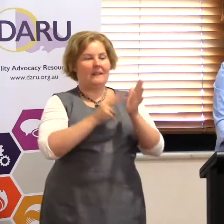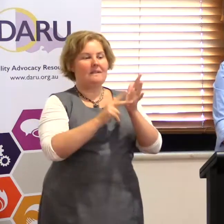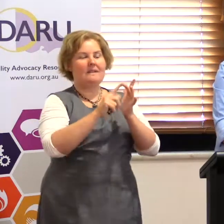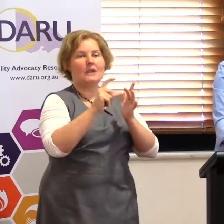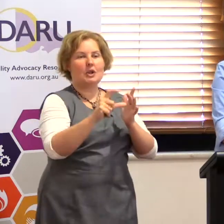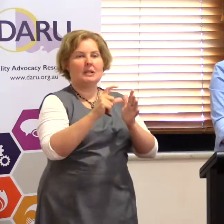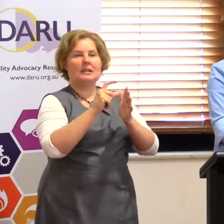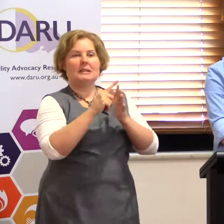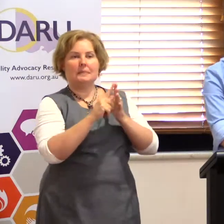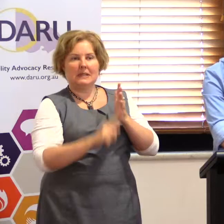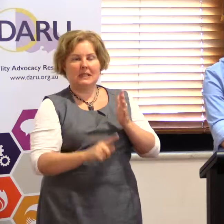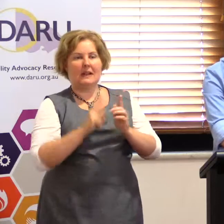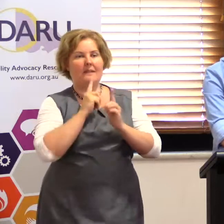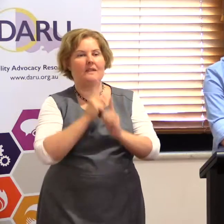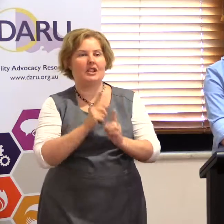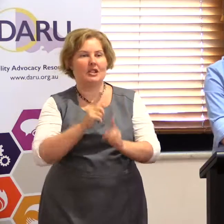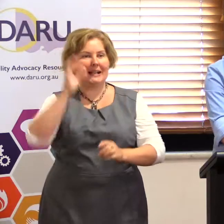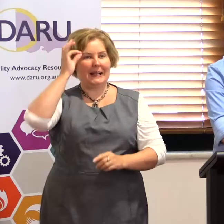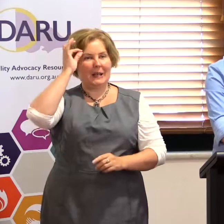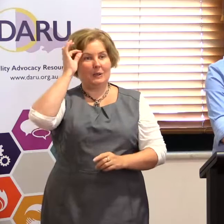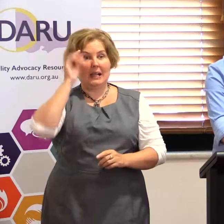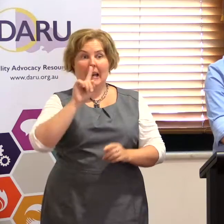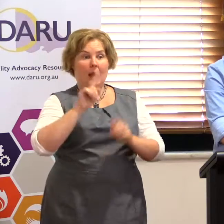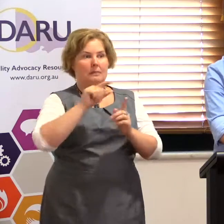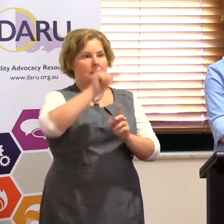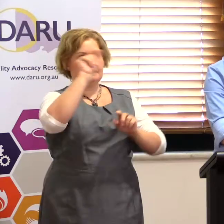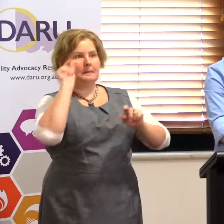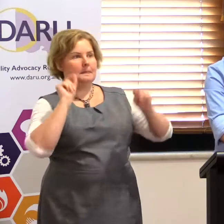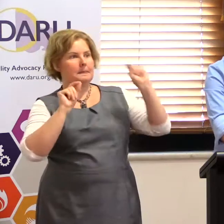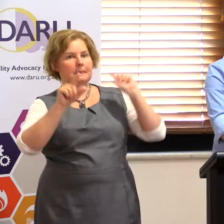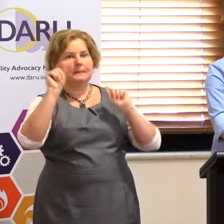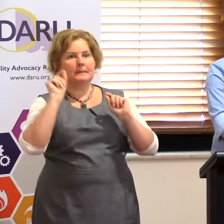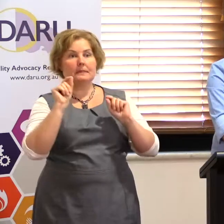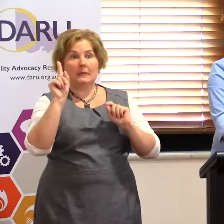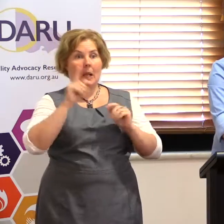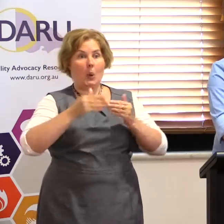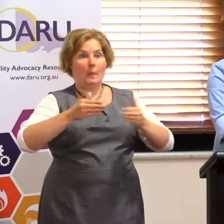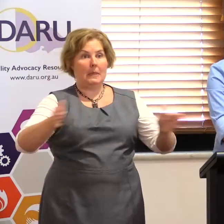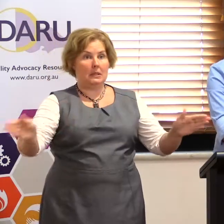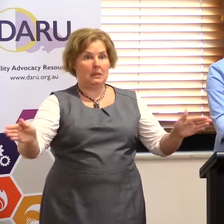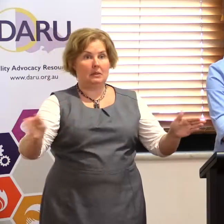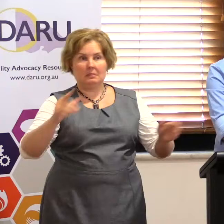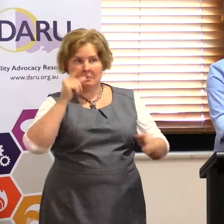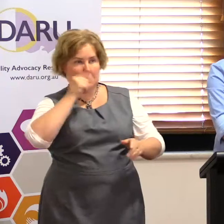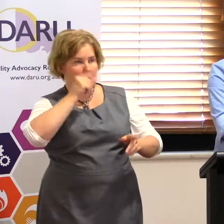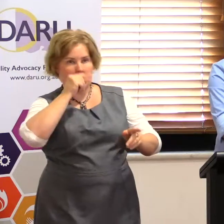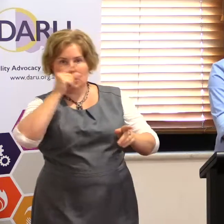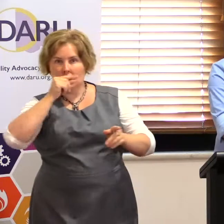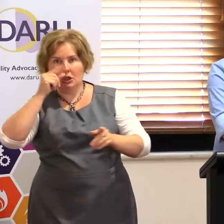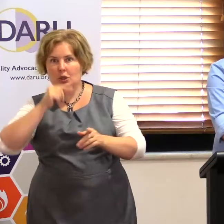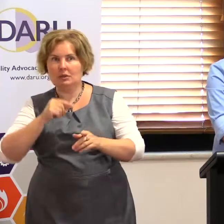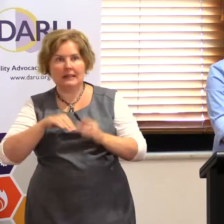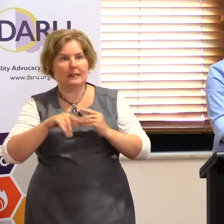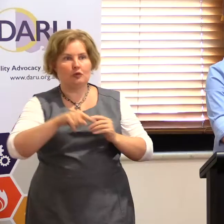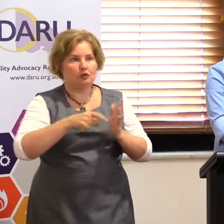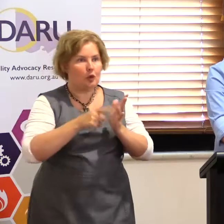Council. So appointments are now open. So I'm sure there's plenty of potential members in this room and in the sector. So